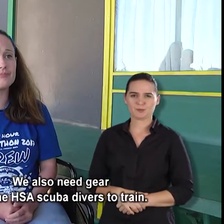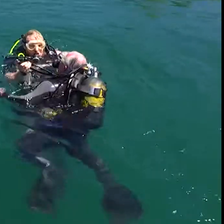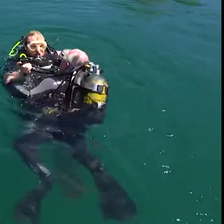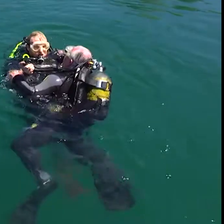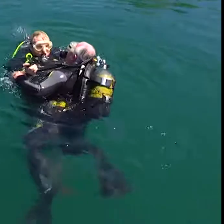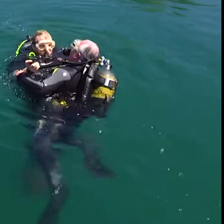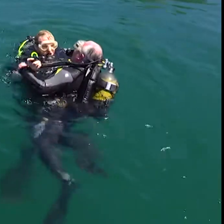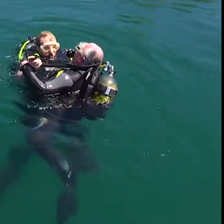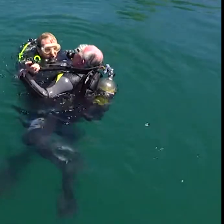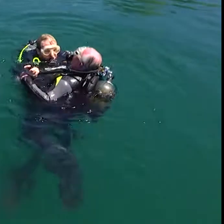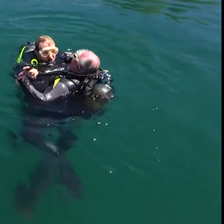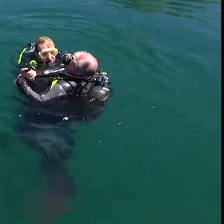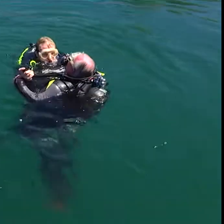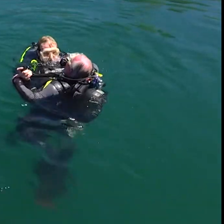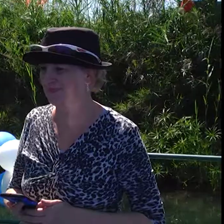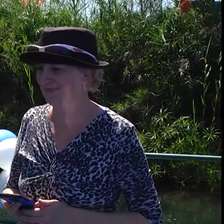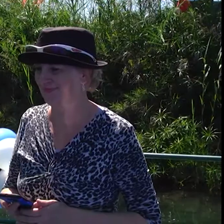train.